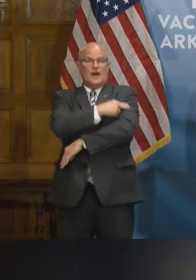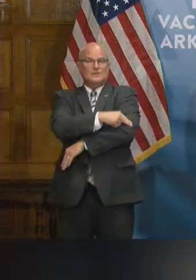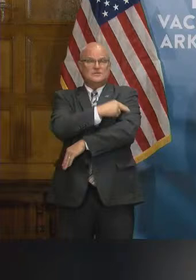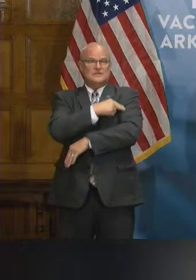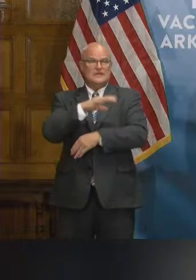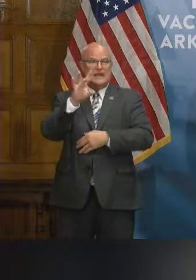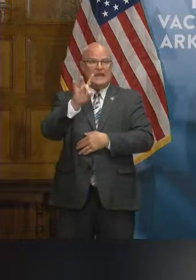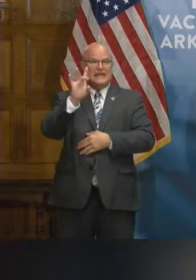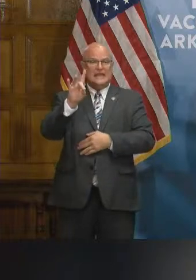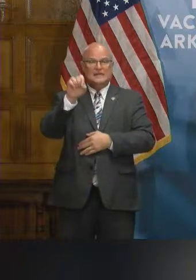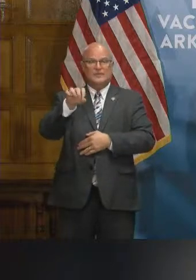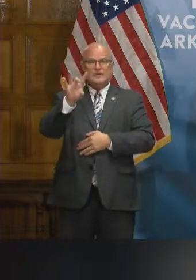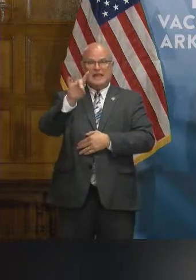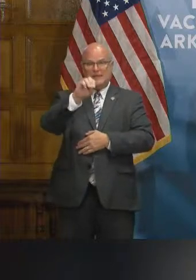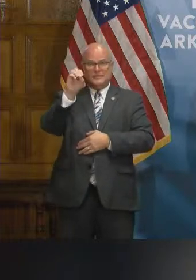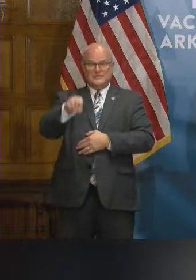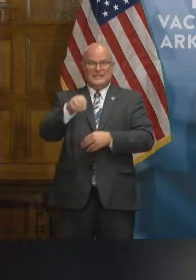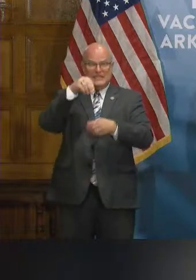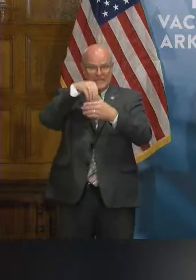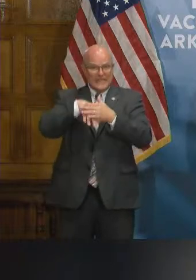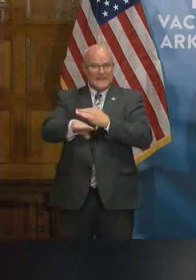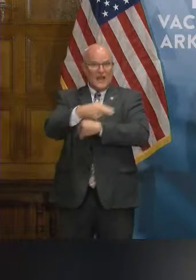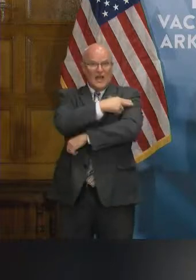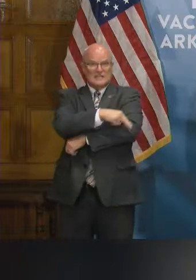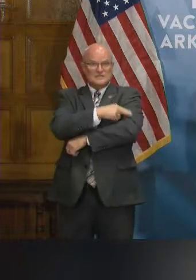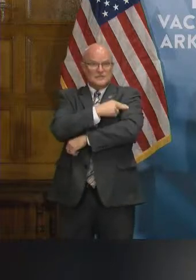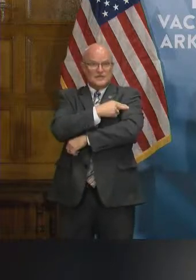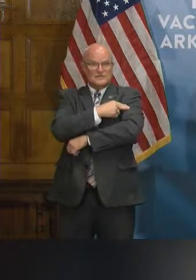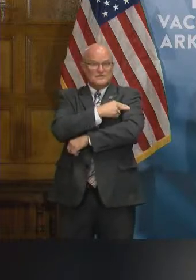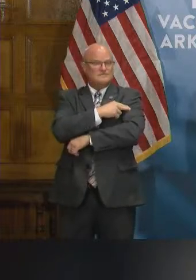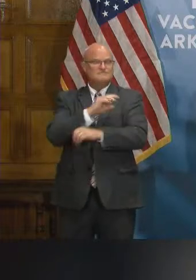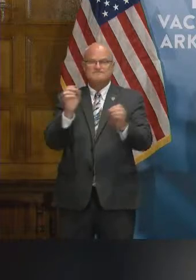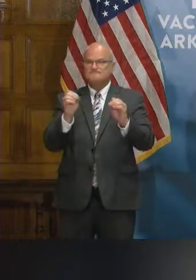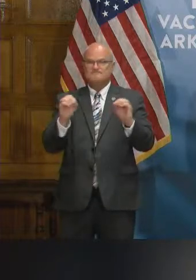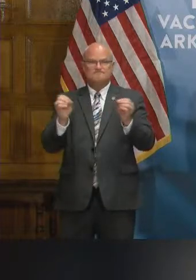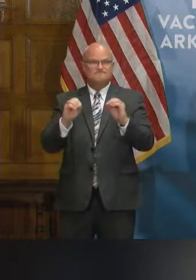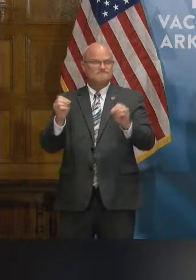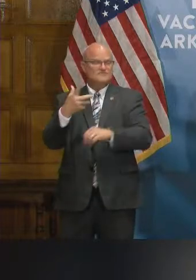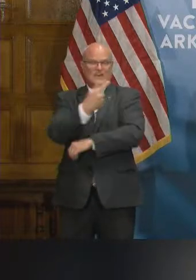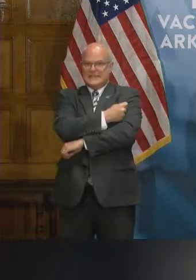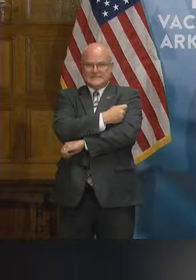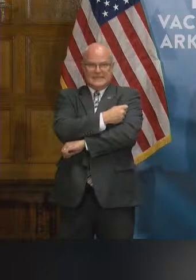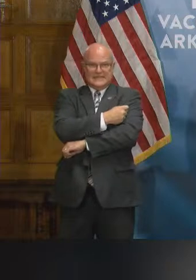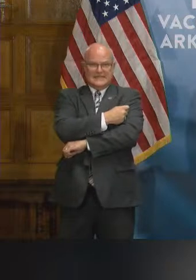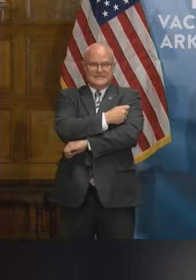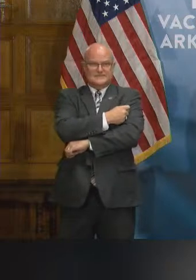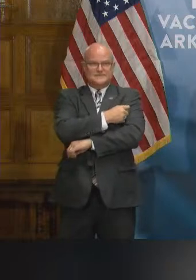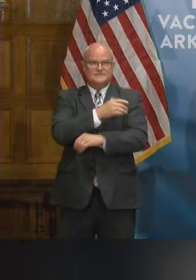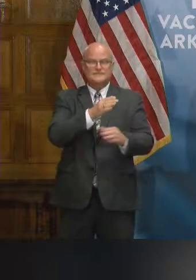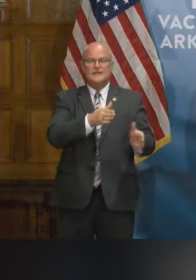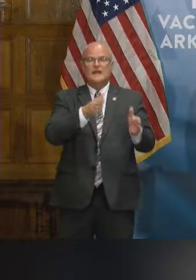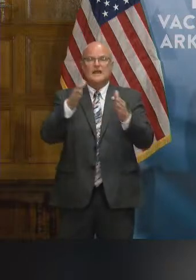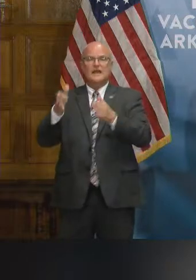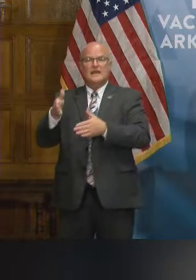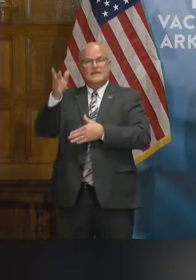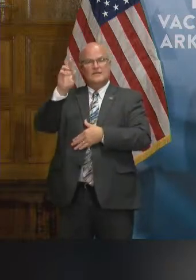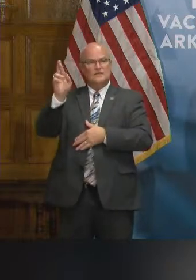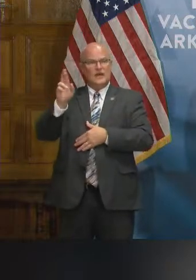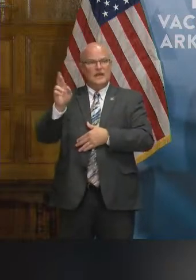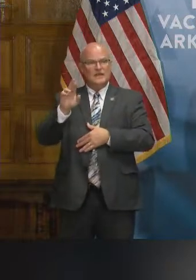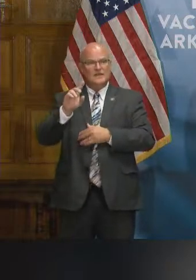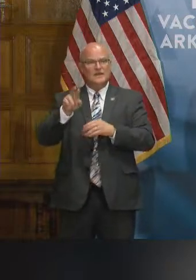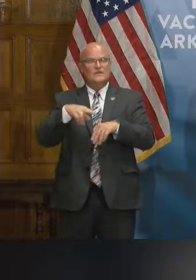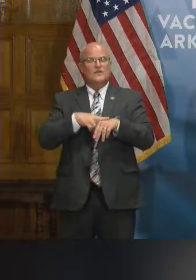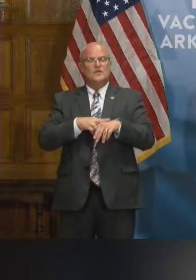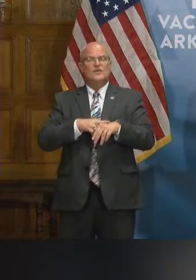hospitalizations, 88.8% of those that go in the hospital have not been fully vaccinated. And then the last column, of